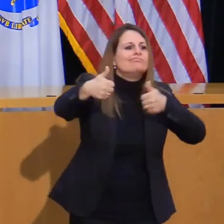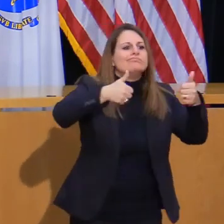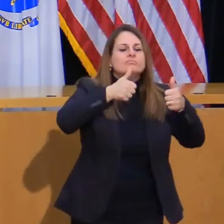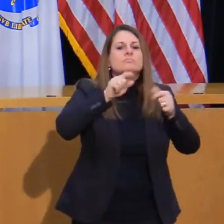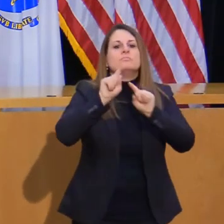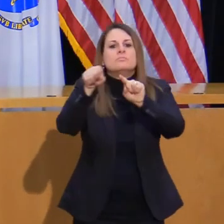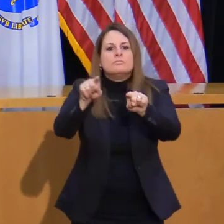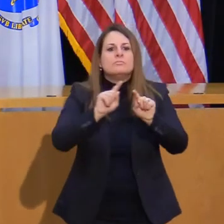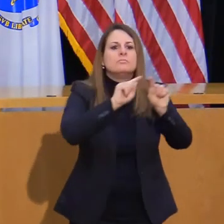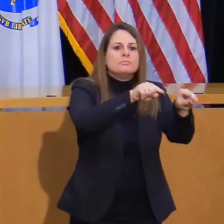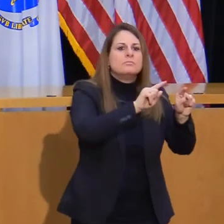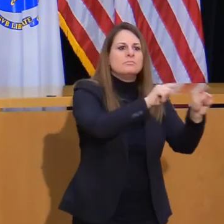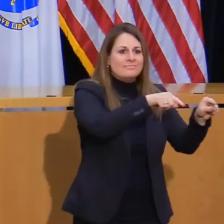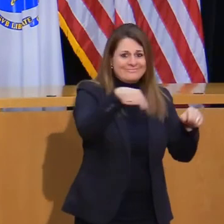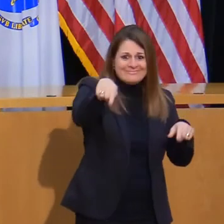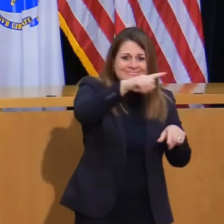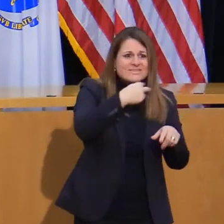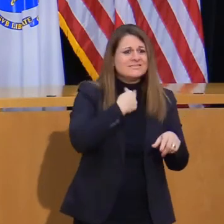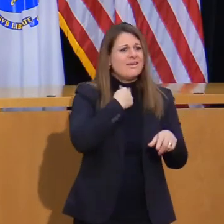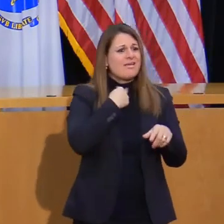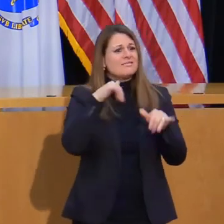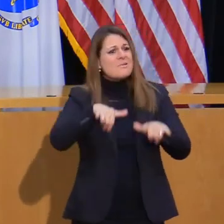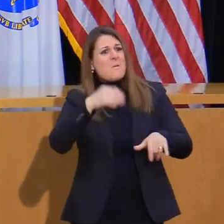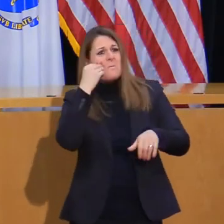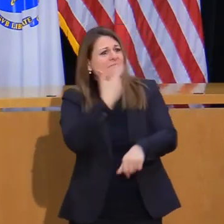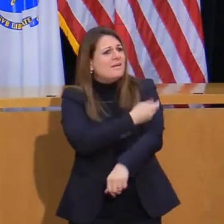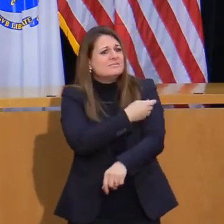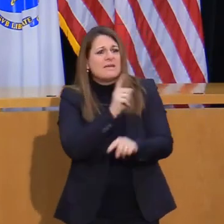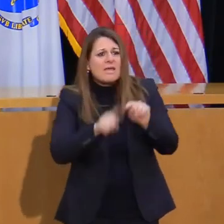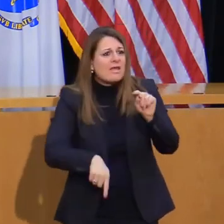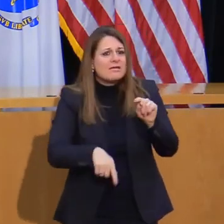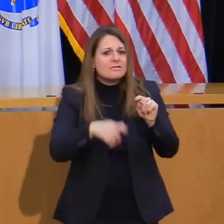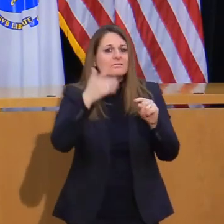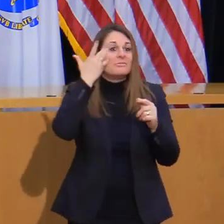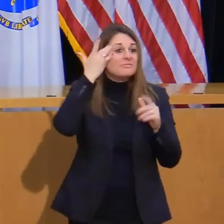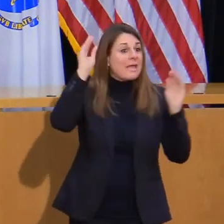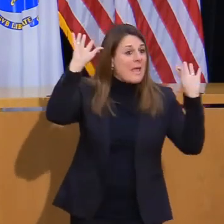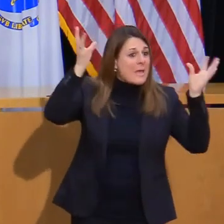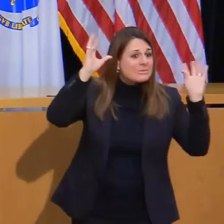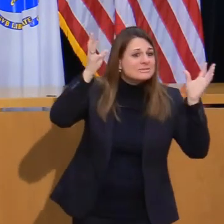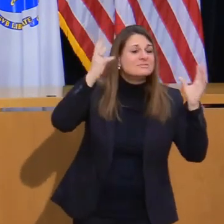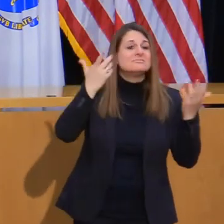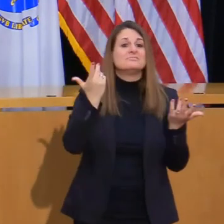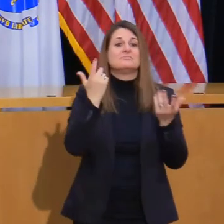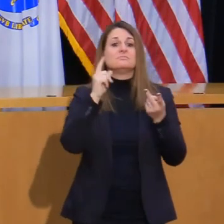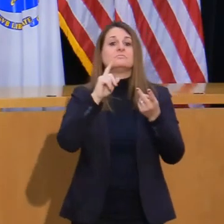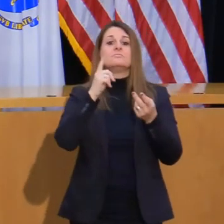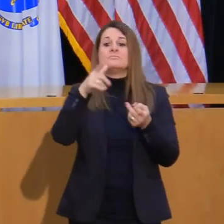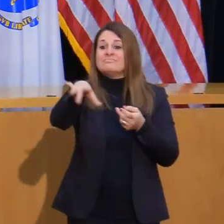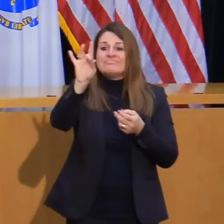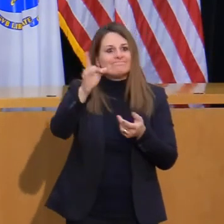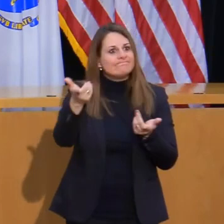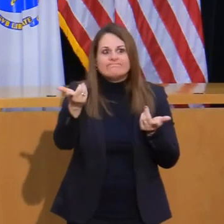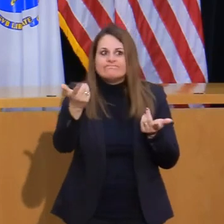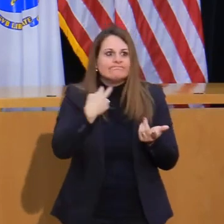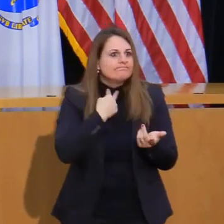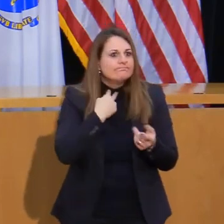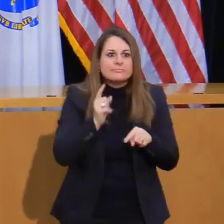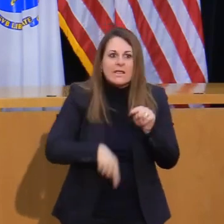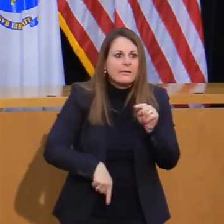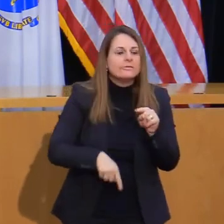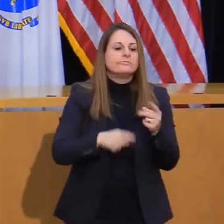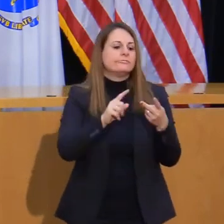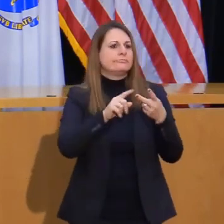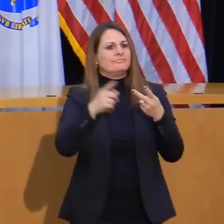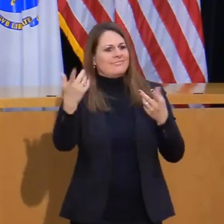for medical appointments, or they require an ambulance or two-person assistance to leave the home, and they're not able to